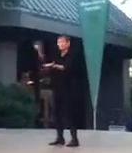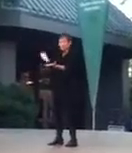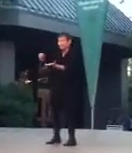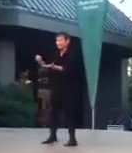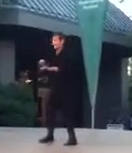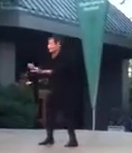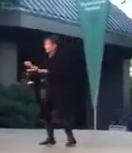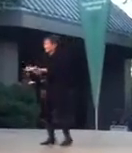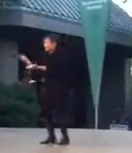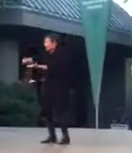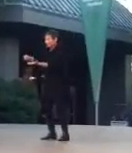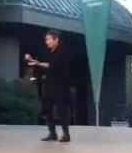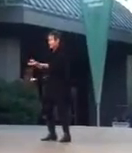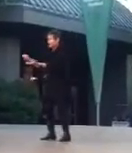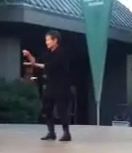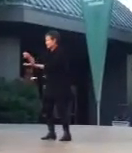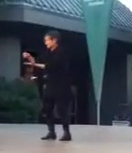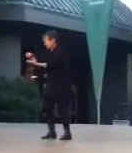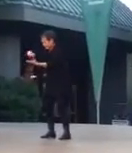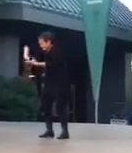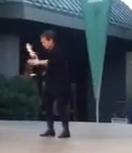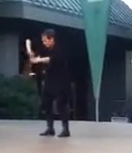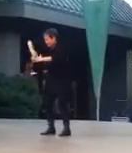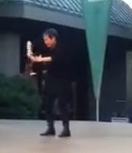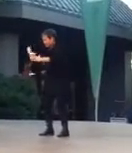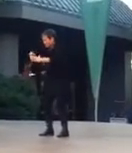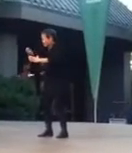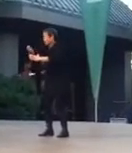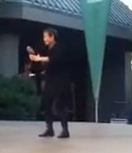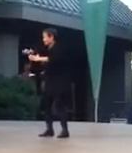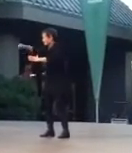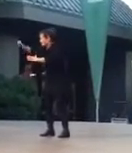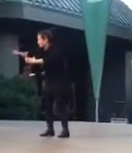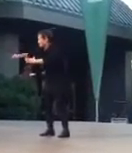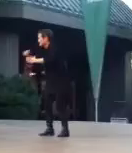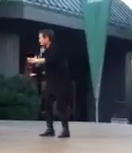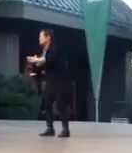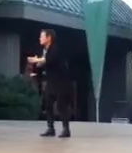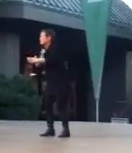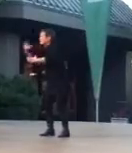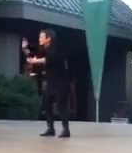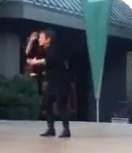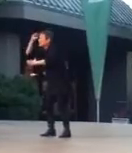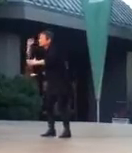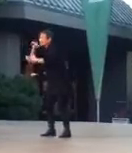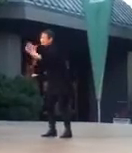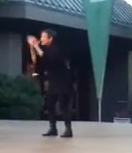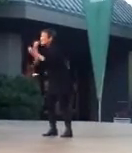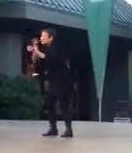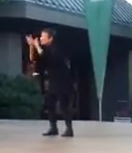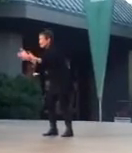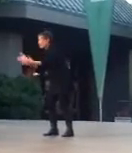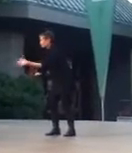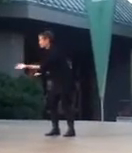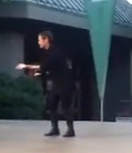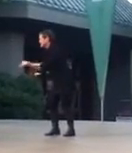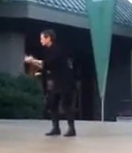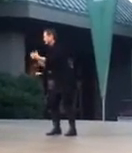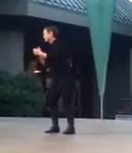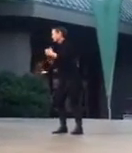cooking and serving each of the children. There wasn't enough for all of